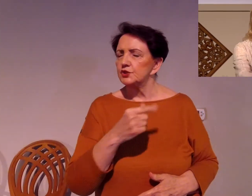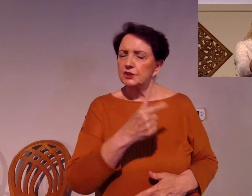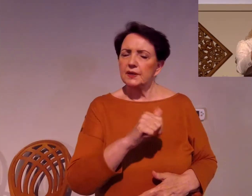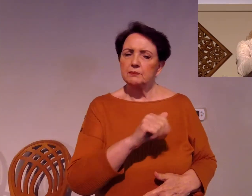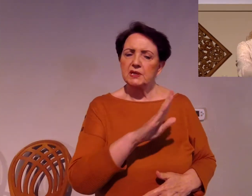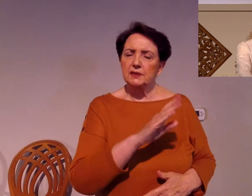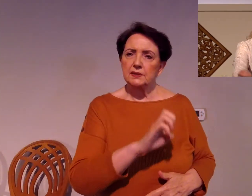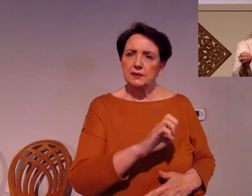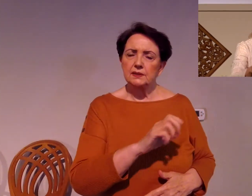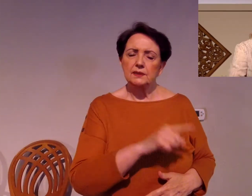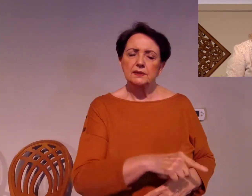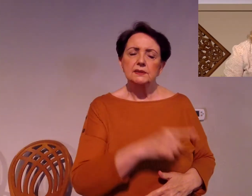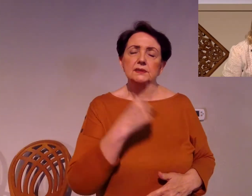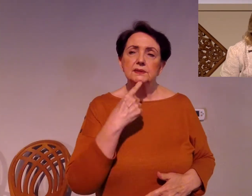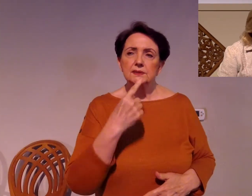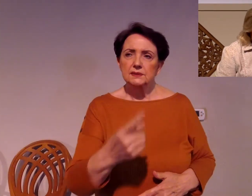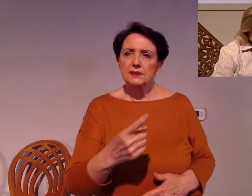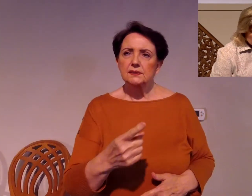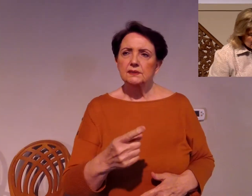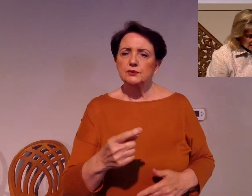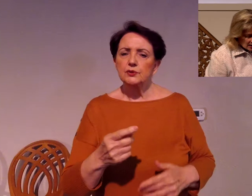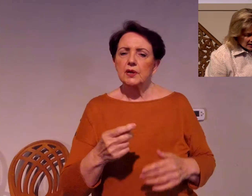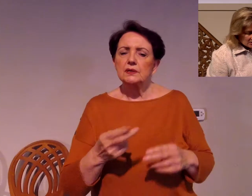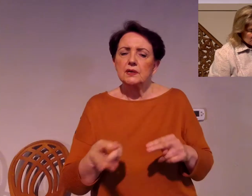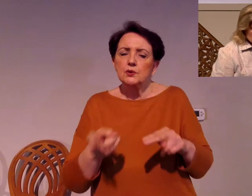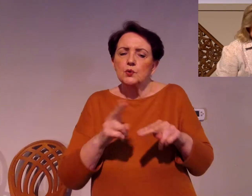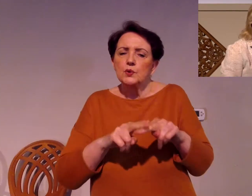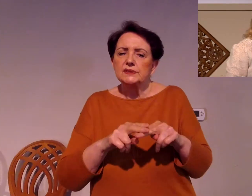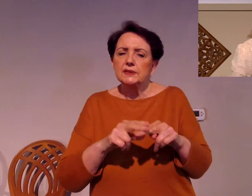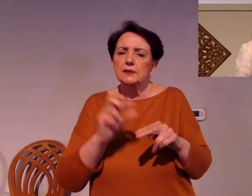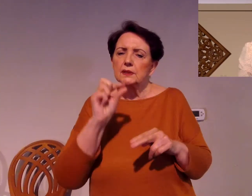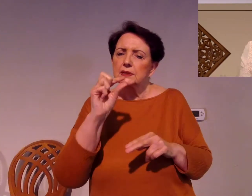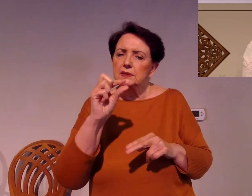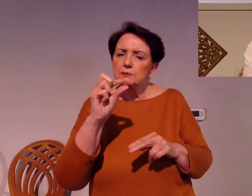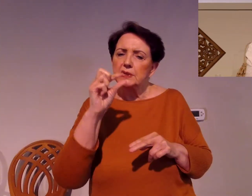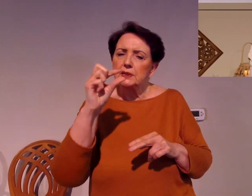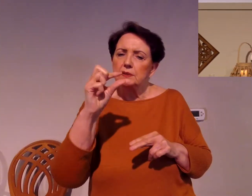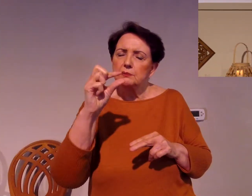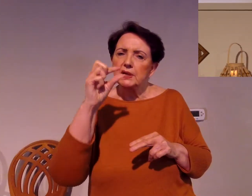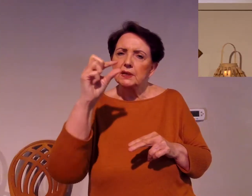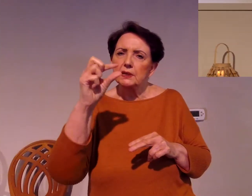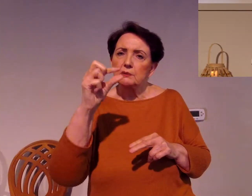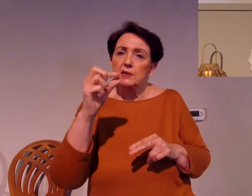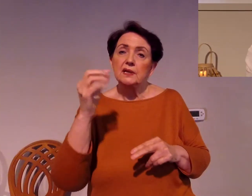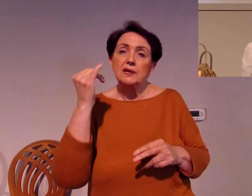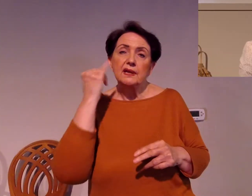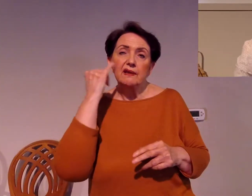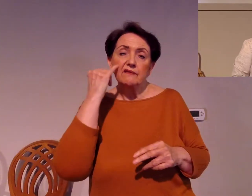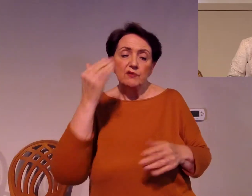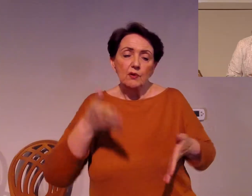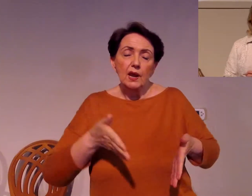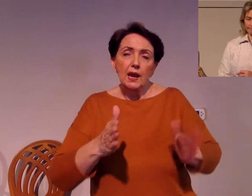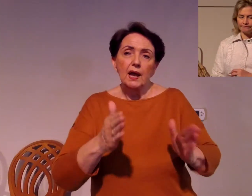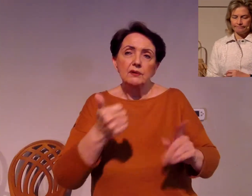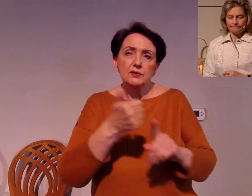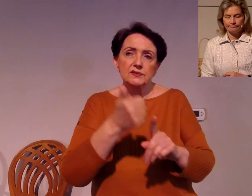can expand them in small increments each time you consciously let yourself enjoy